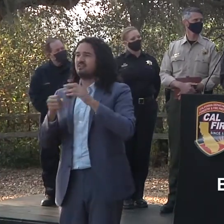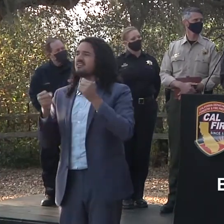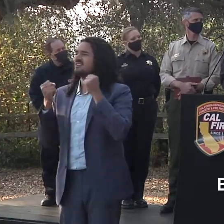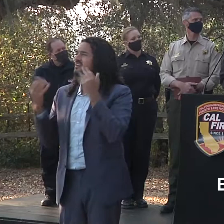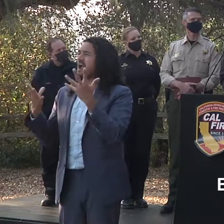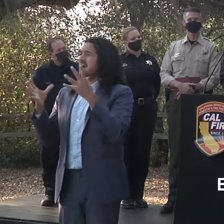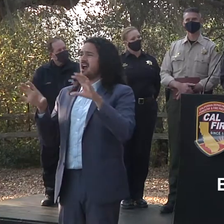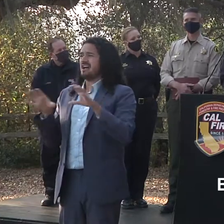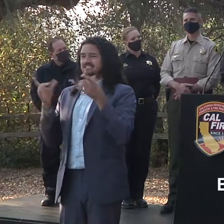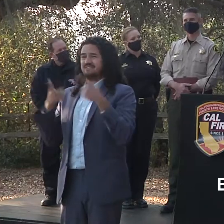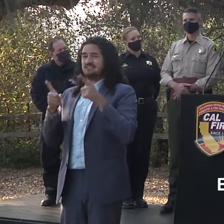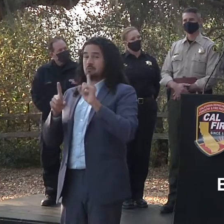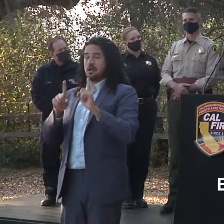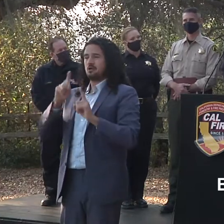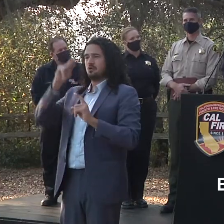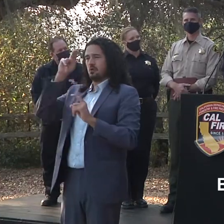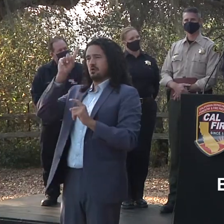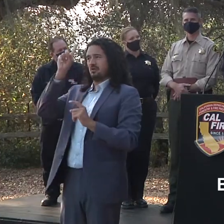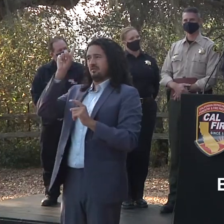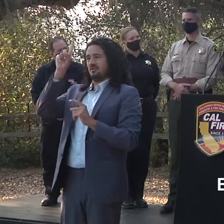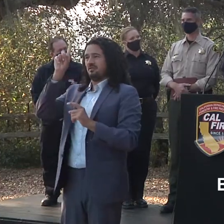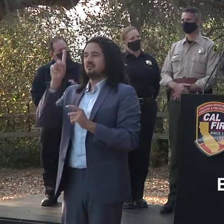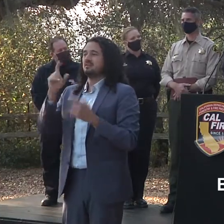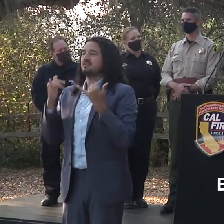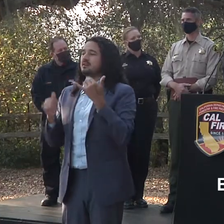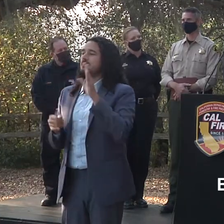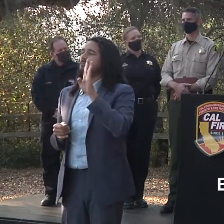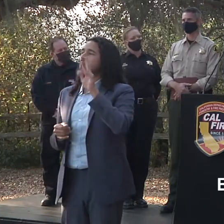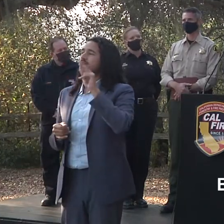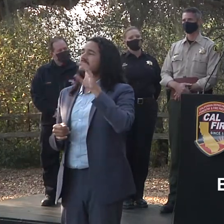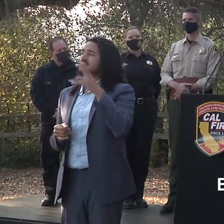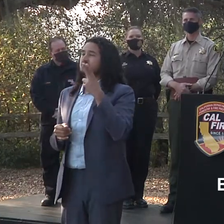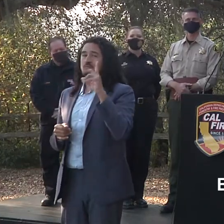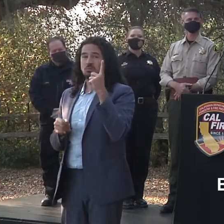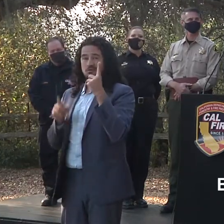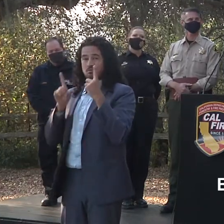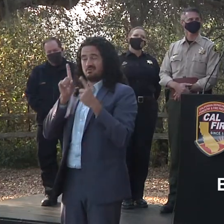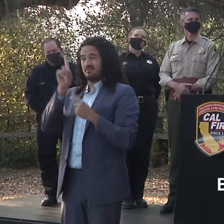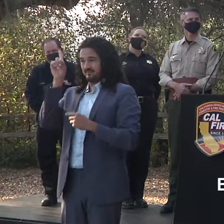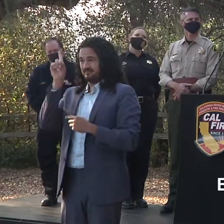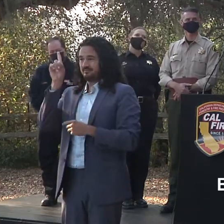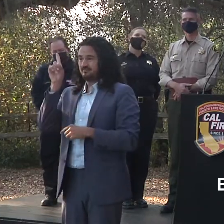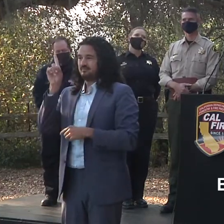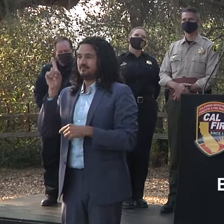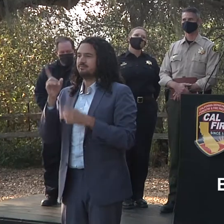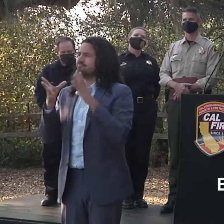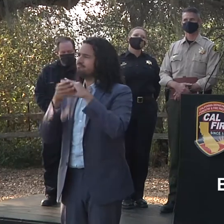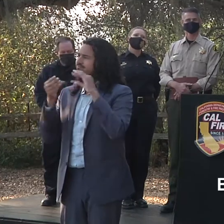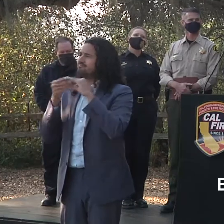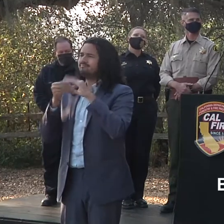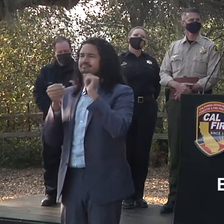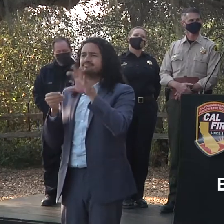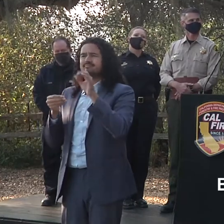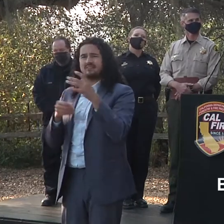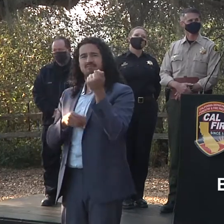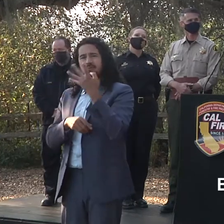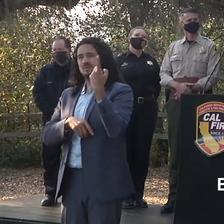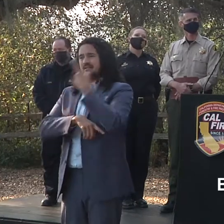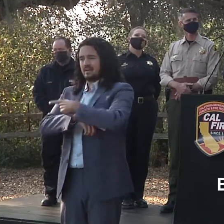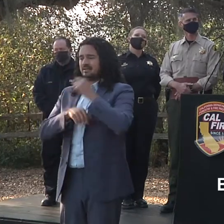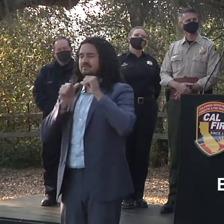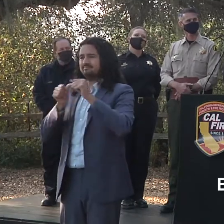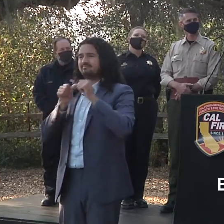north zone in Branch 1. As I've been saying over the past few days, the fire's been progressing down towards our